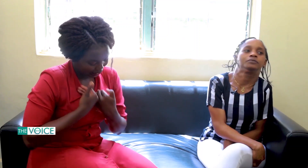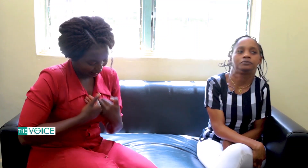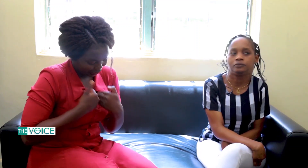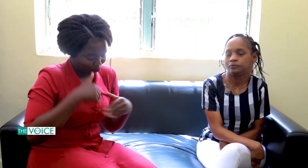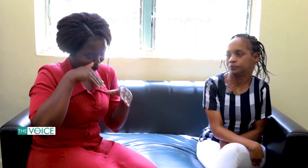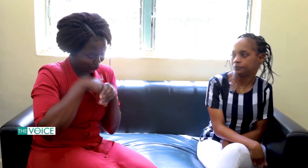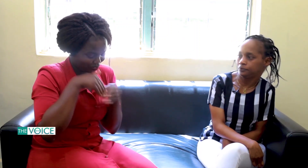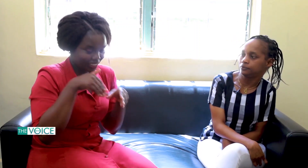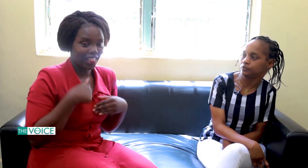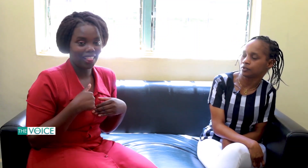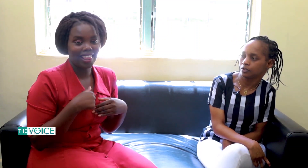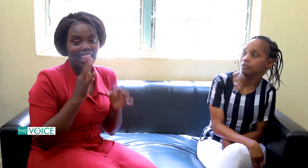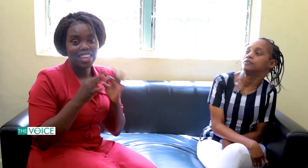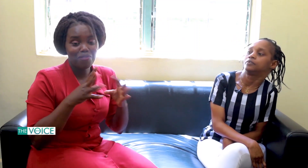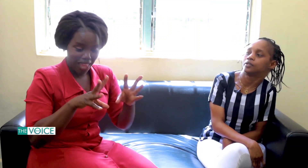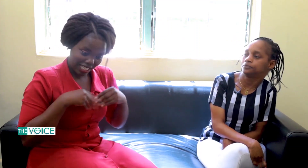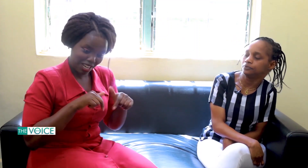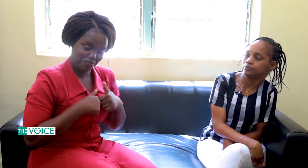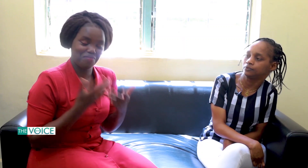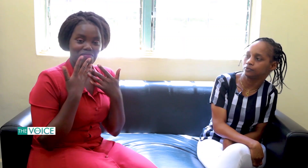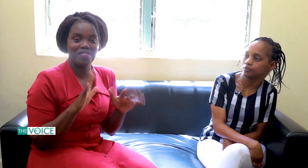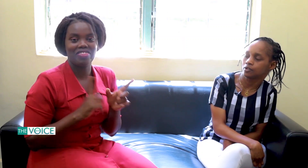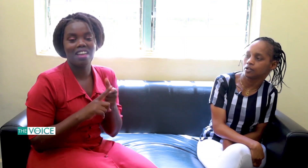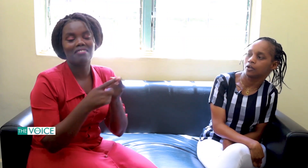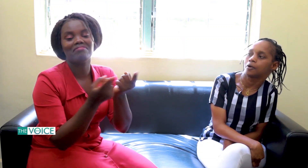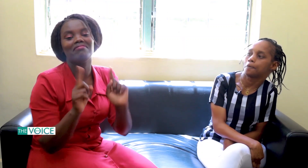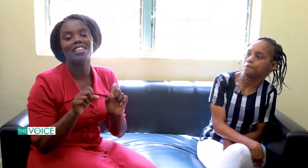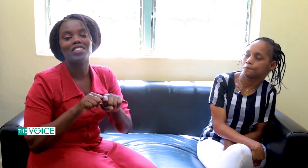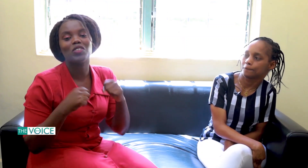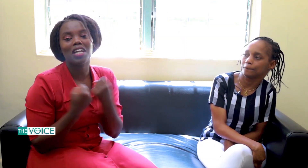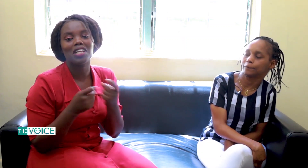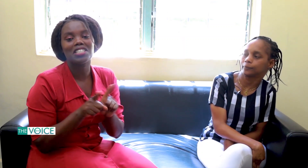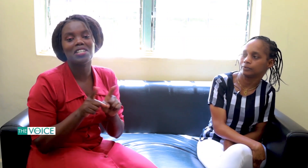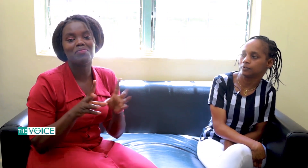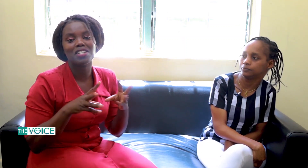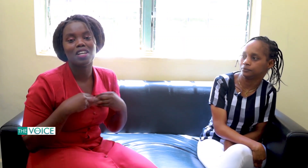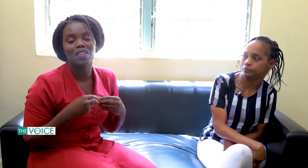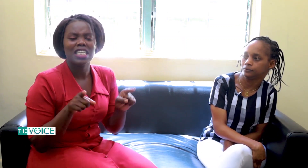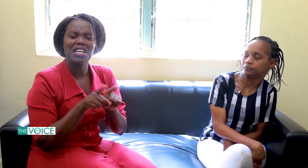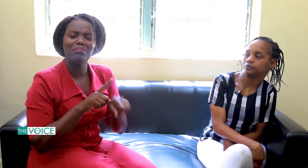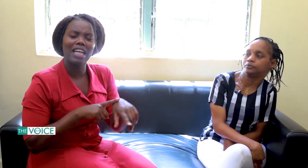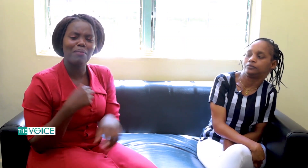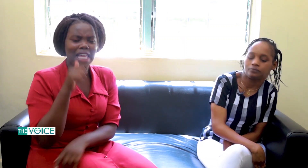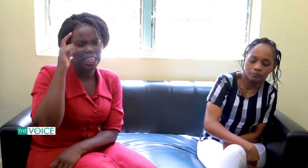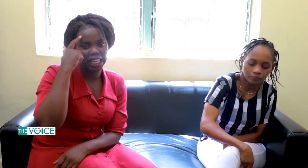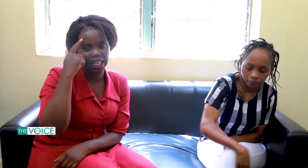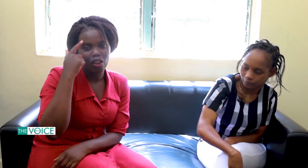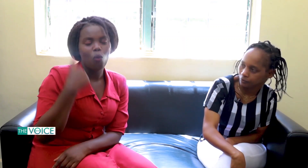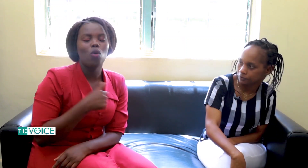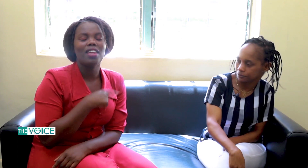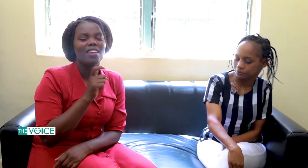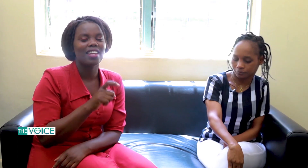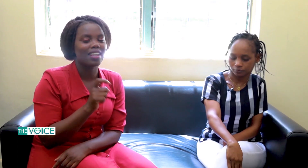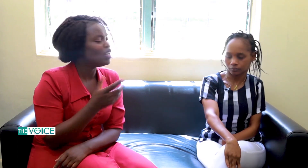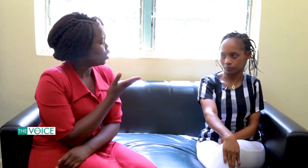the beauty starts within yourself. Yeah. If you accept yourself, then the society will accept me.